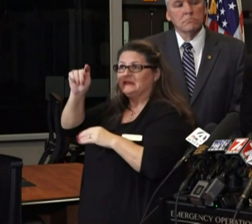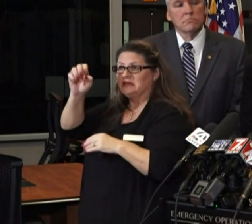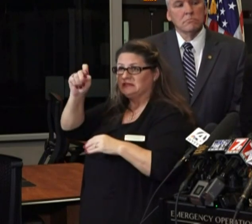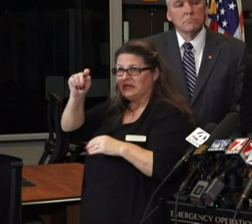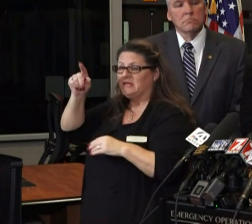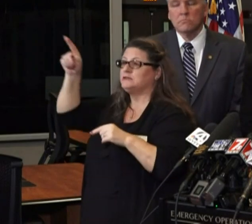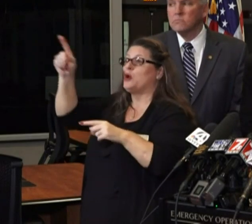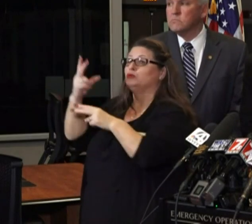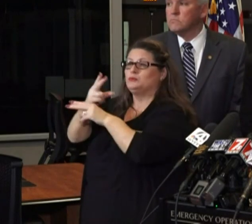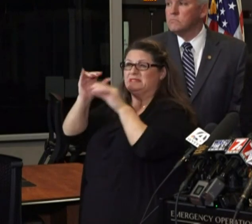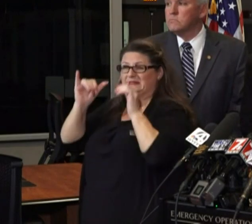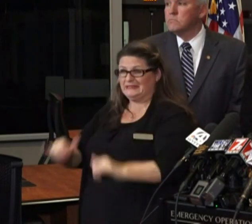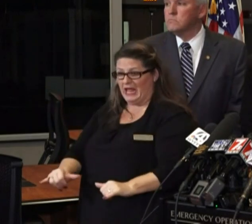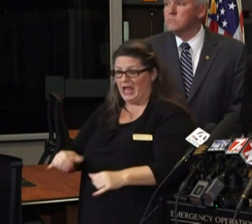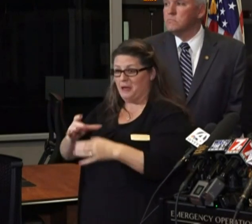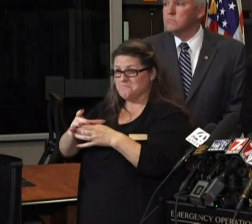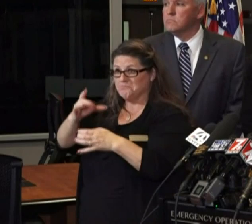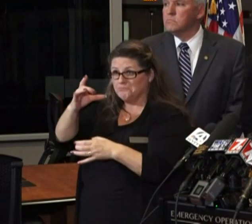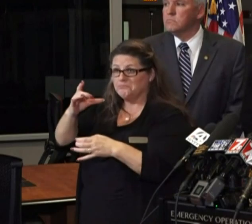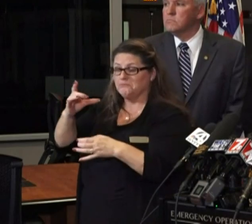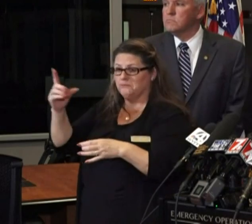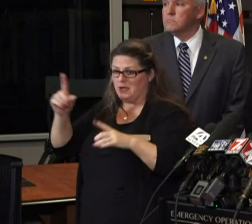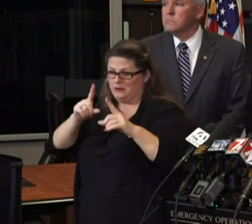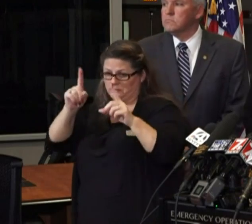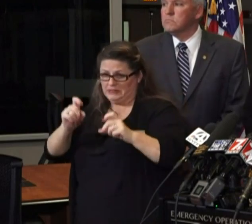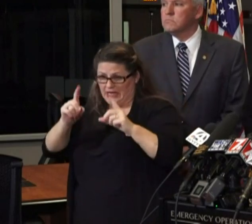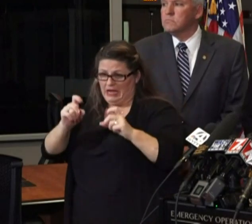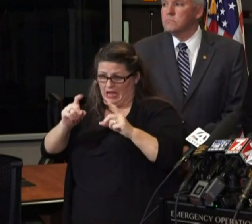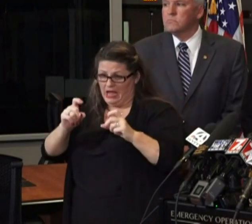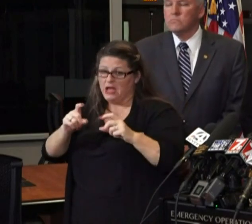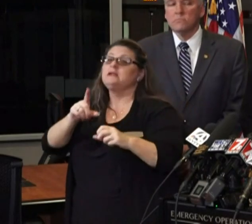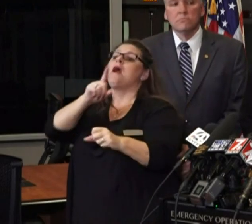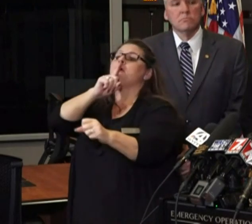and will validate the result and give a confirmed positive.